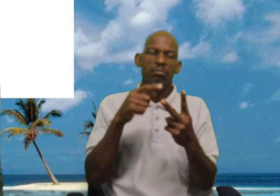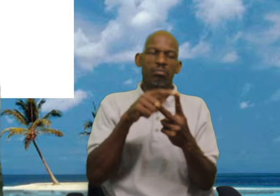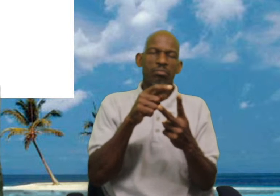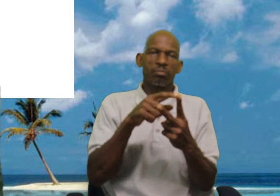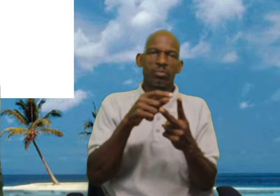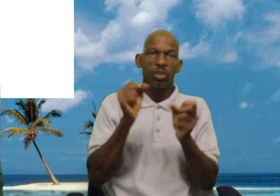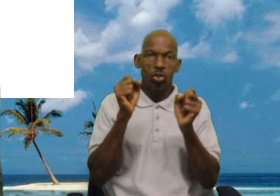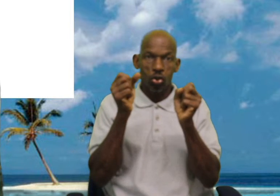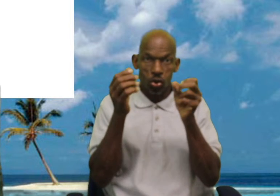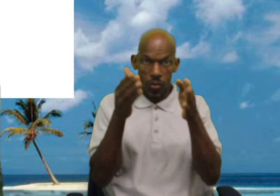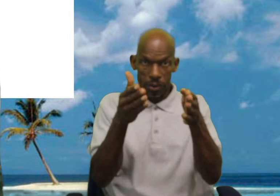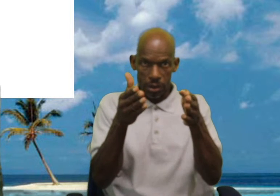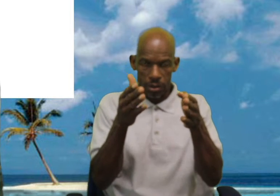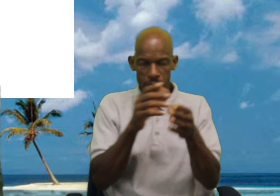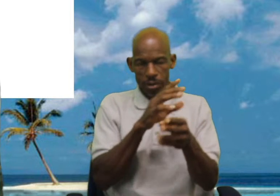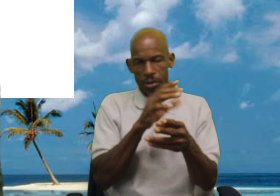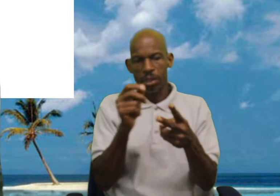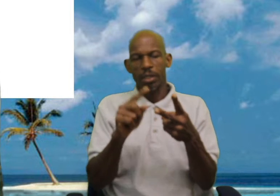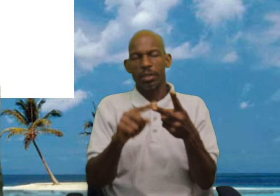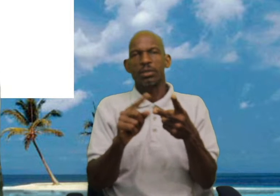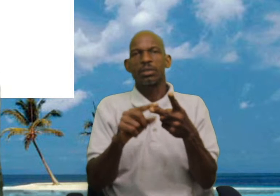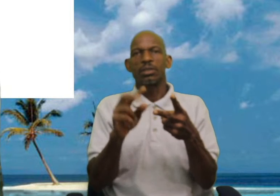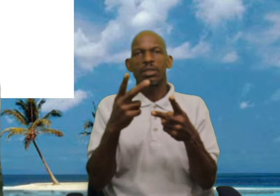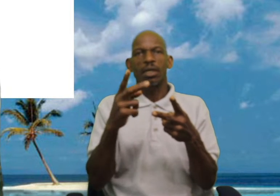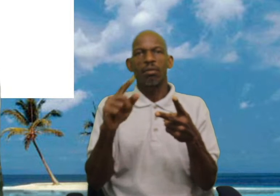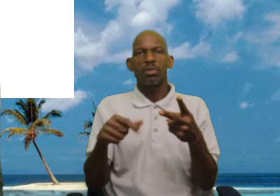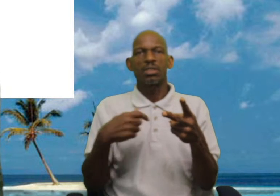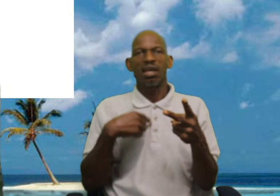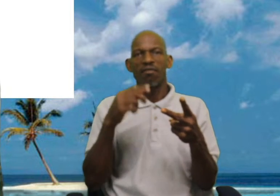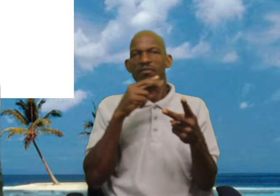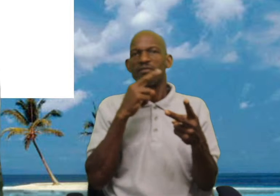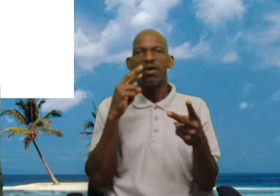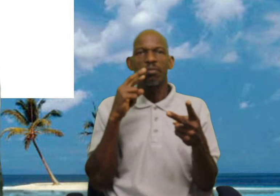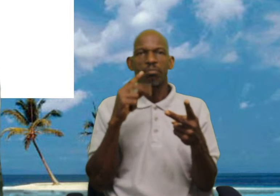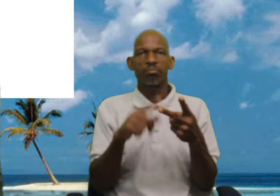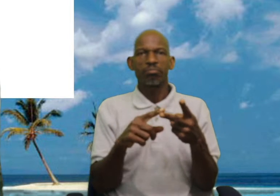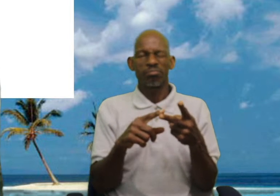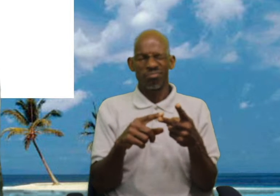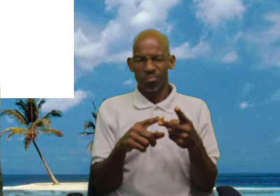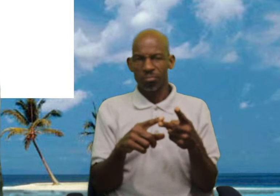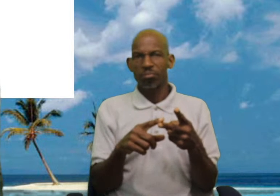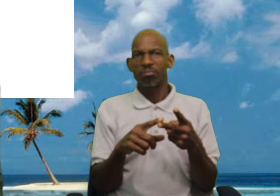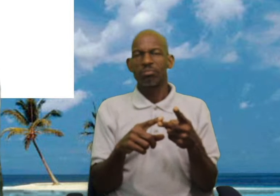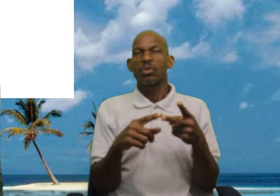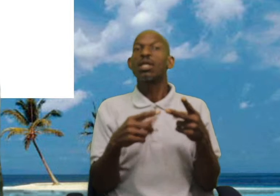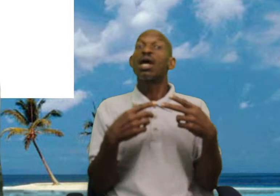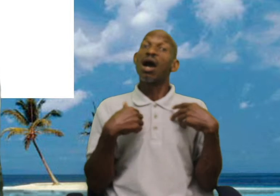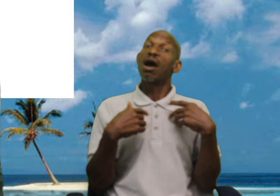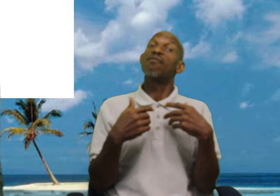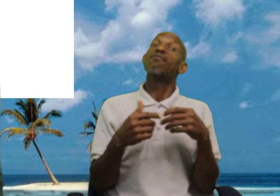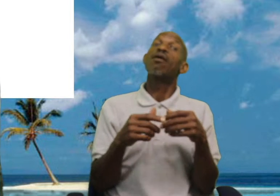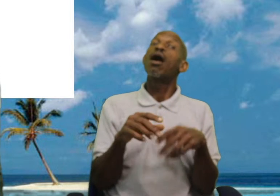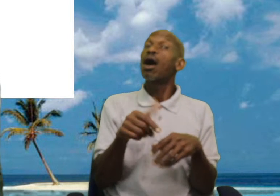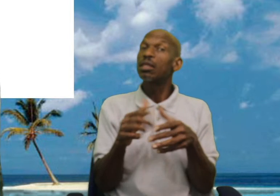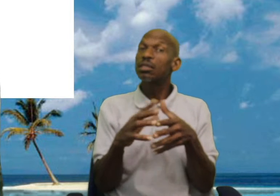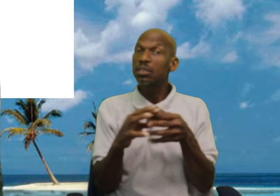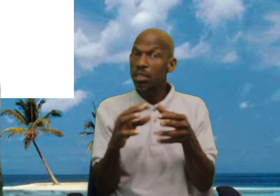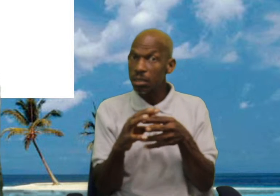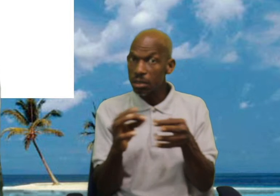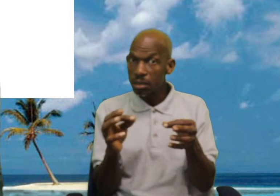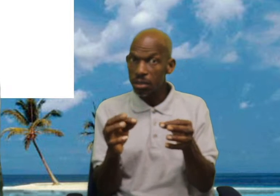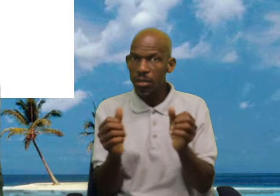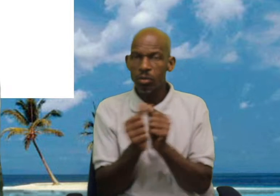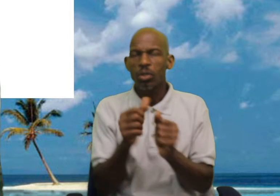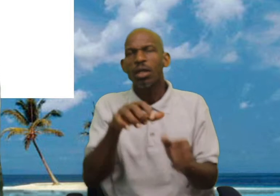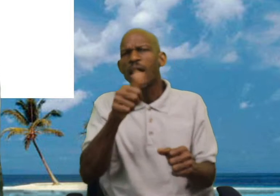verb. That is a complete sentence, right? We write sentences with other things in it. As we go along in level 1, you will